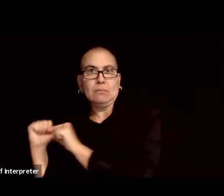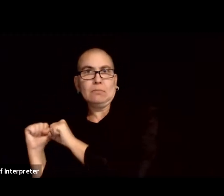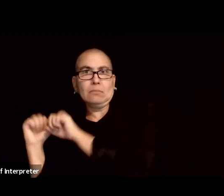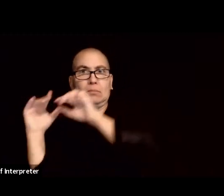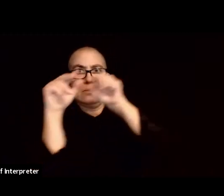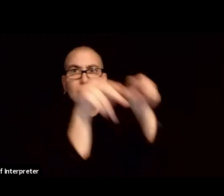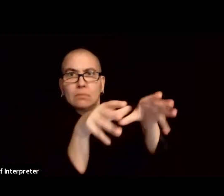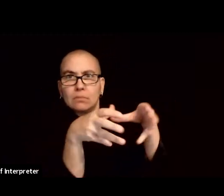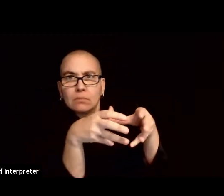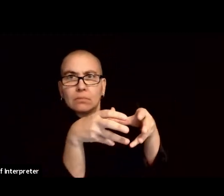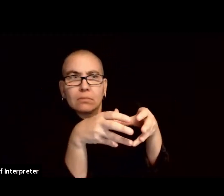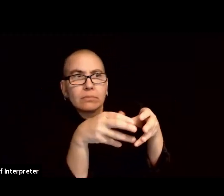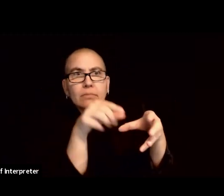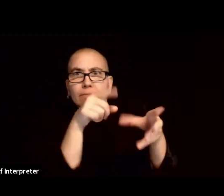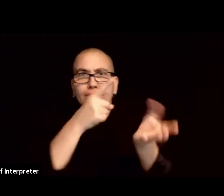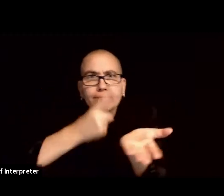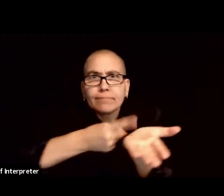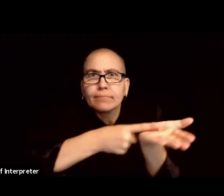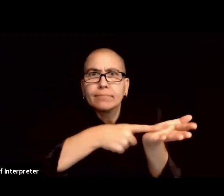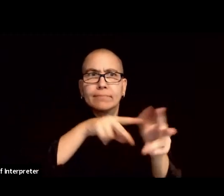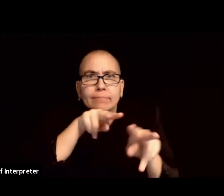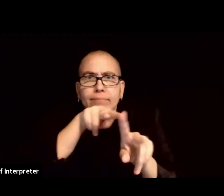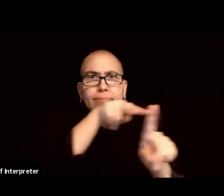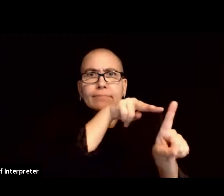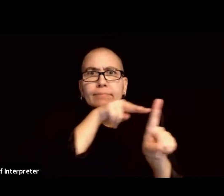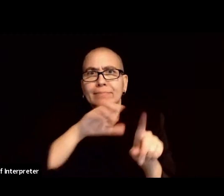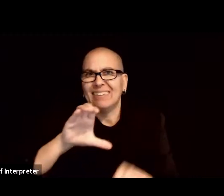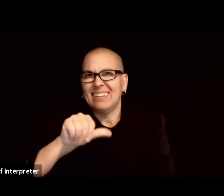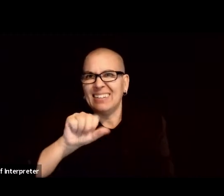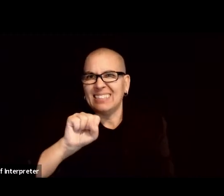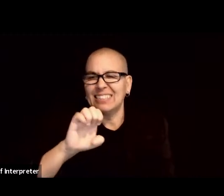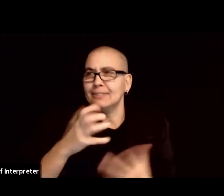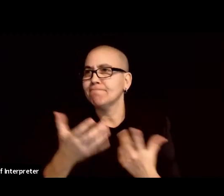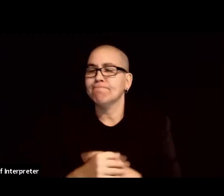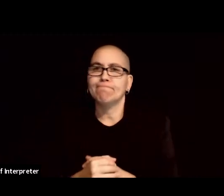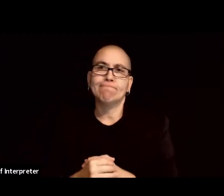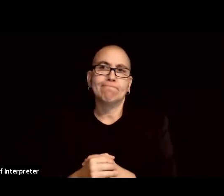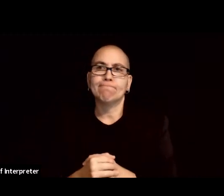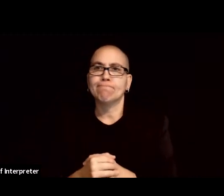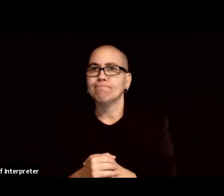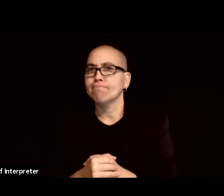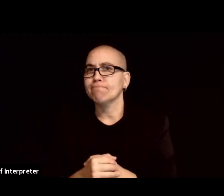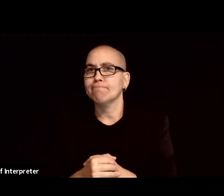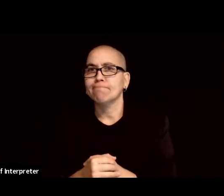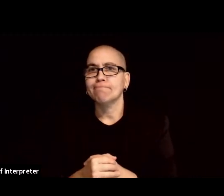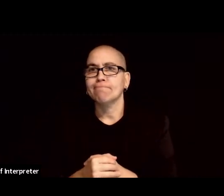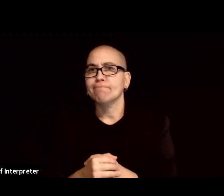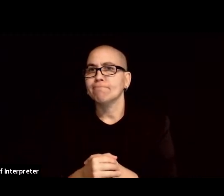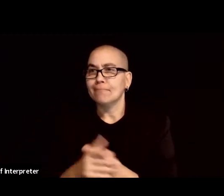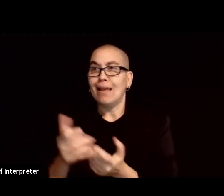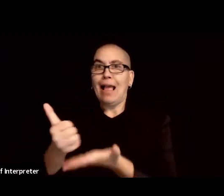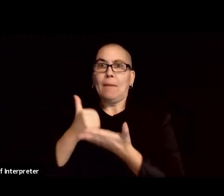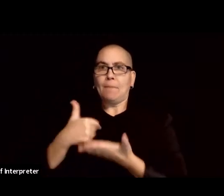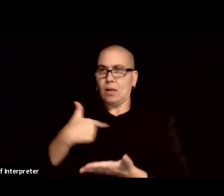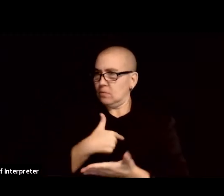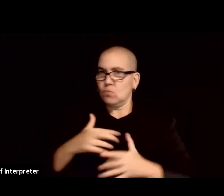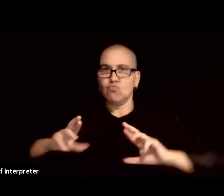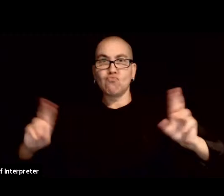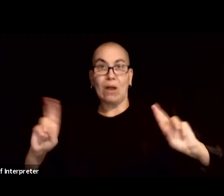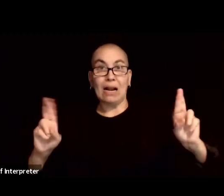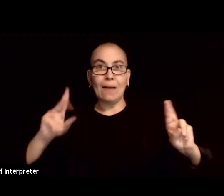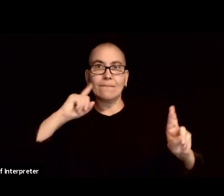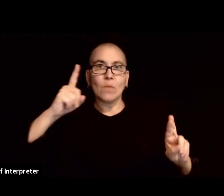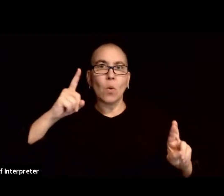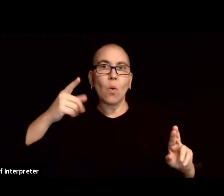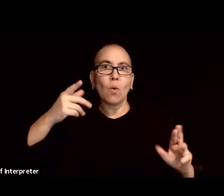intake or things that contribute to making us ready to do our case investigation and contact tracing work. I